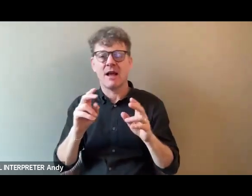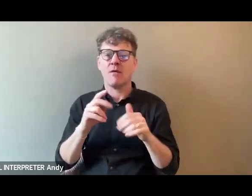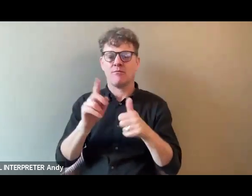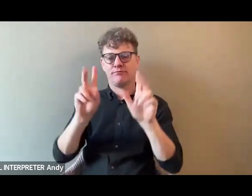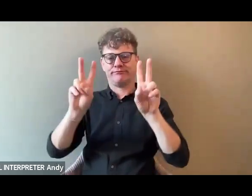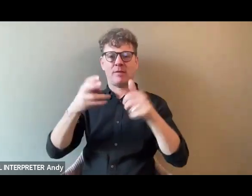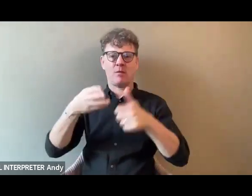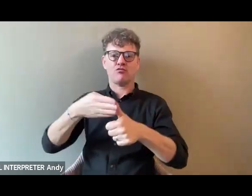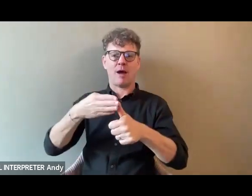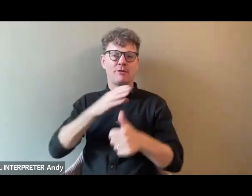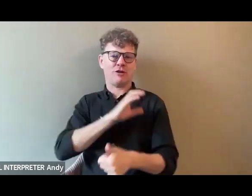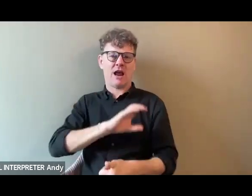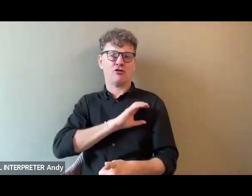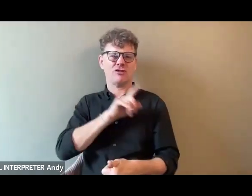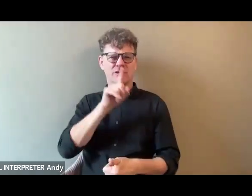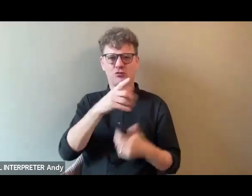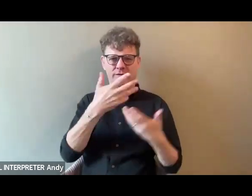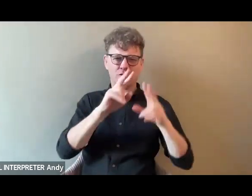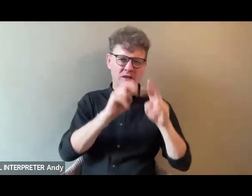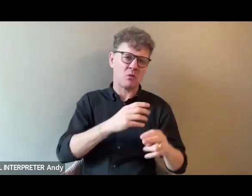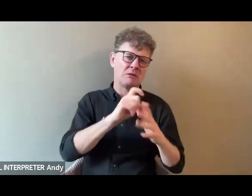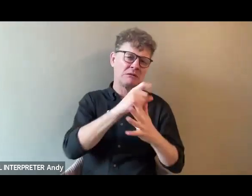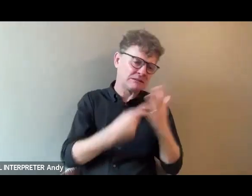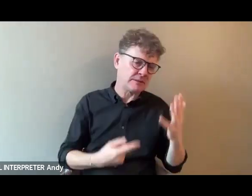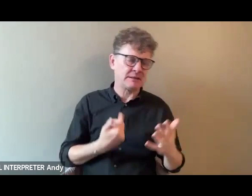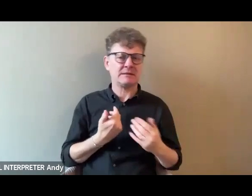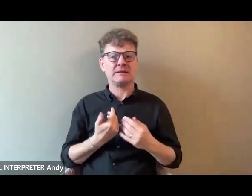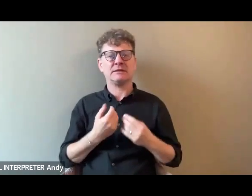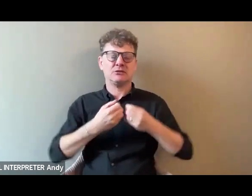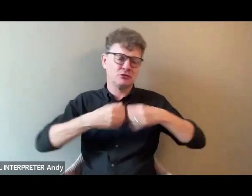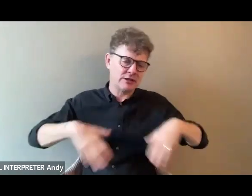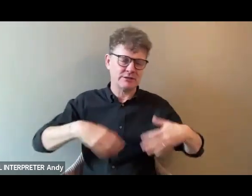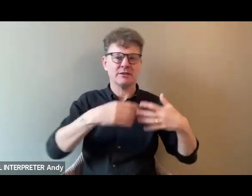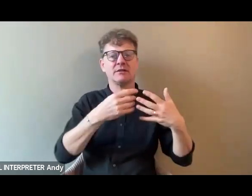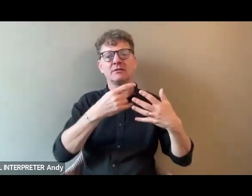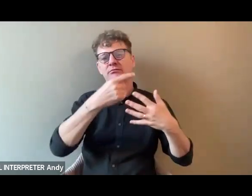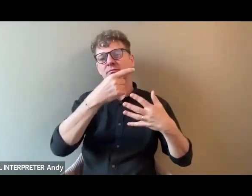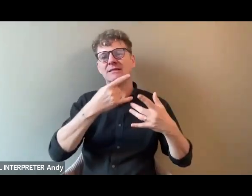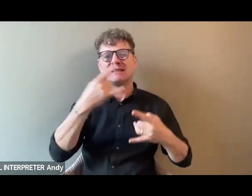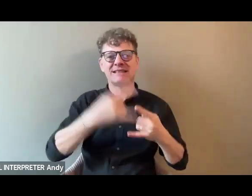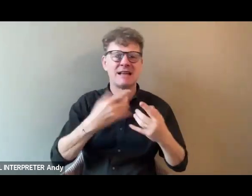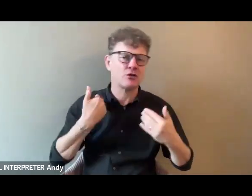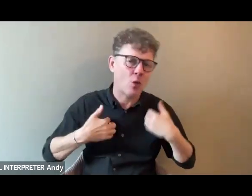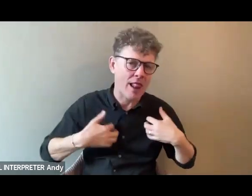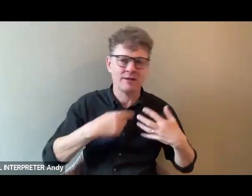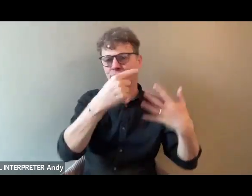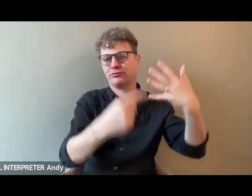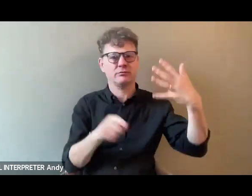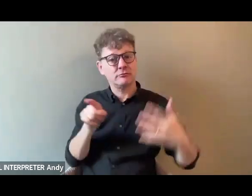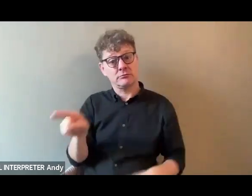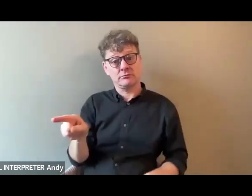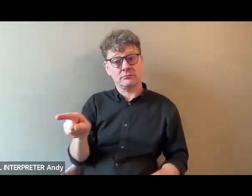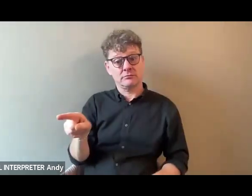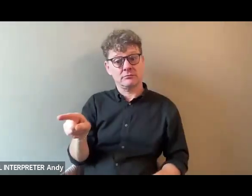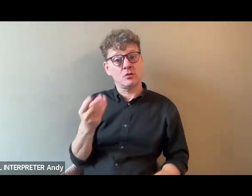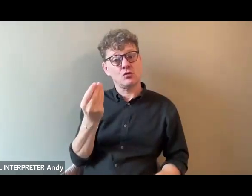characteristics you explored? That's a good question. So I don't know who wants to be brave enough to give us a quick answer, because I think we're going to